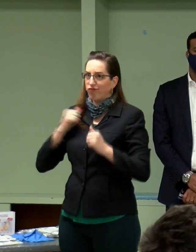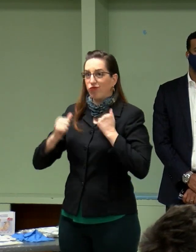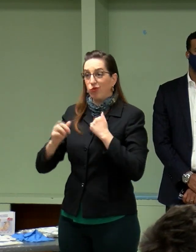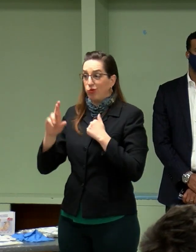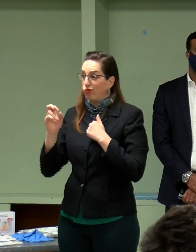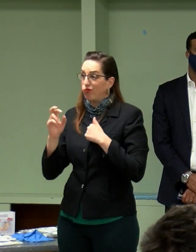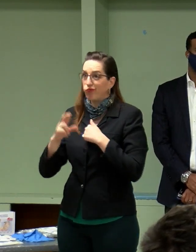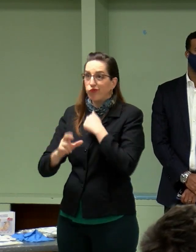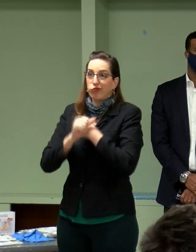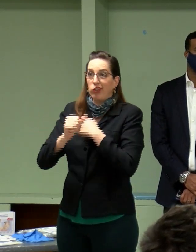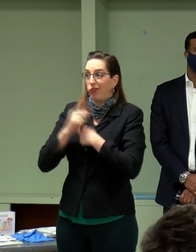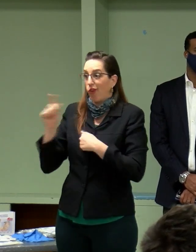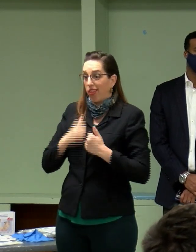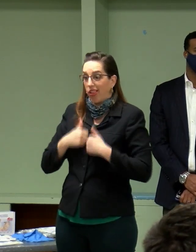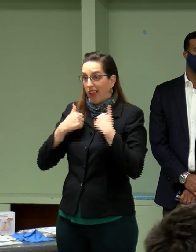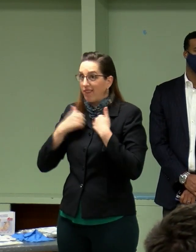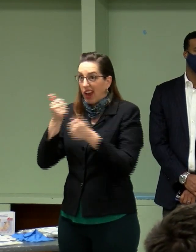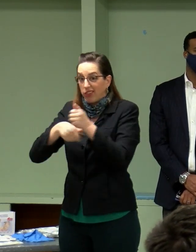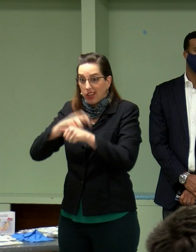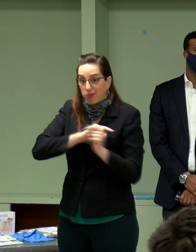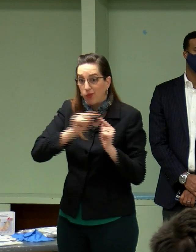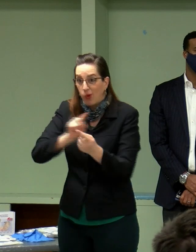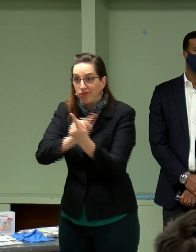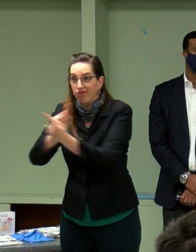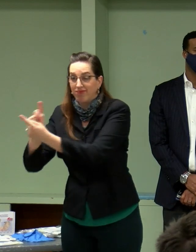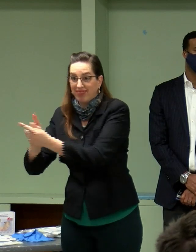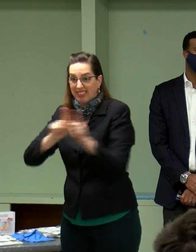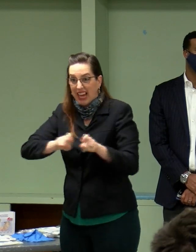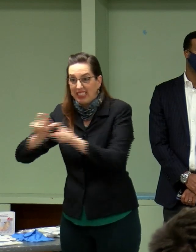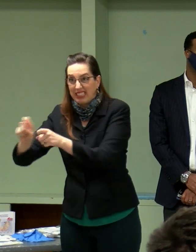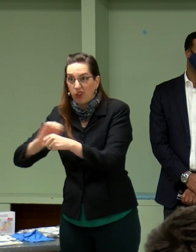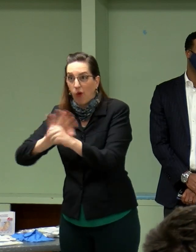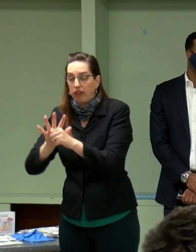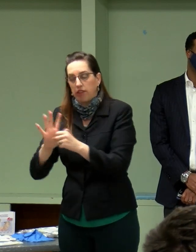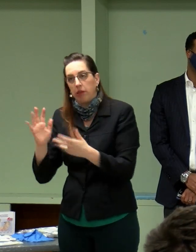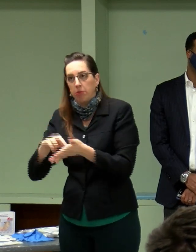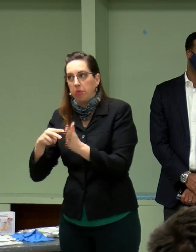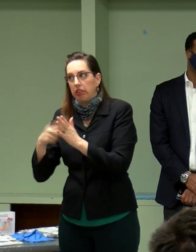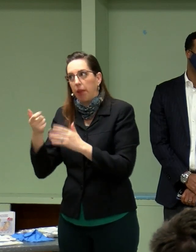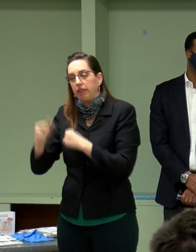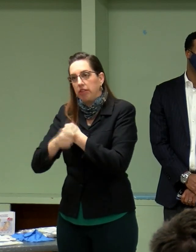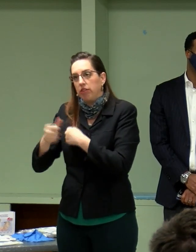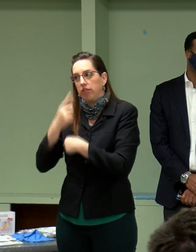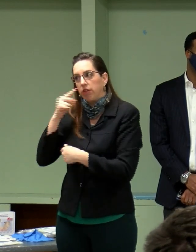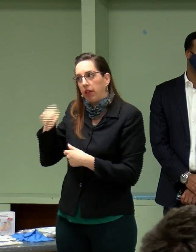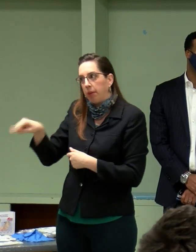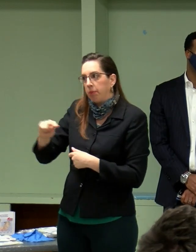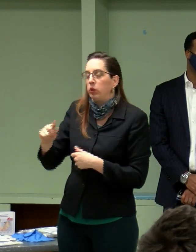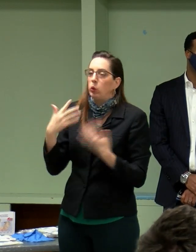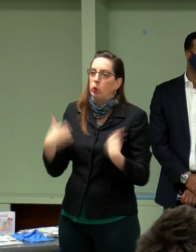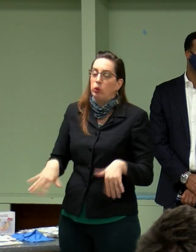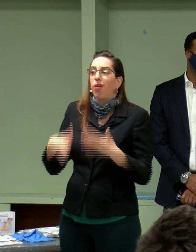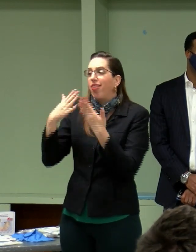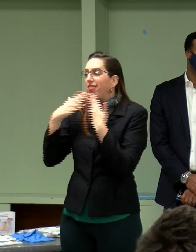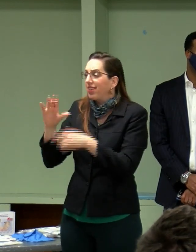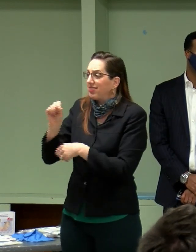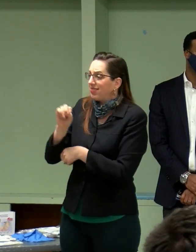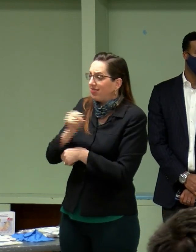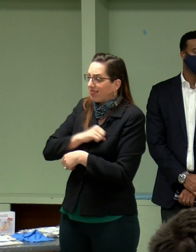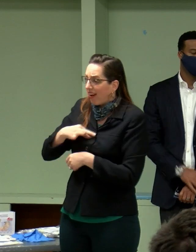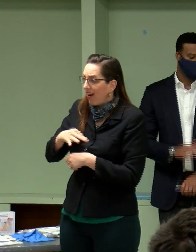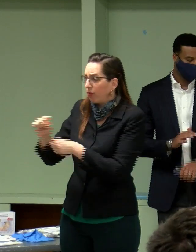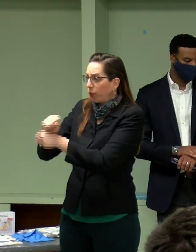every time they test somebody. And so my thanks go to the staff and to the city for all that you're doing.